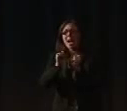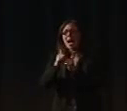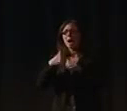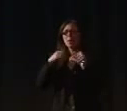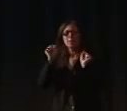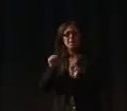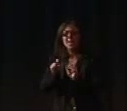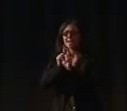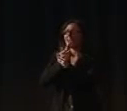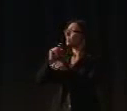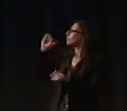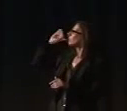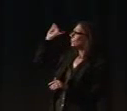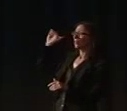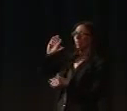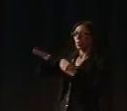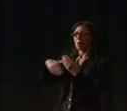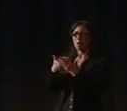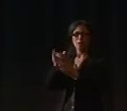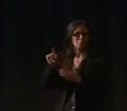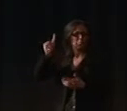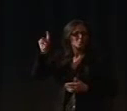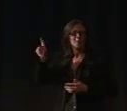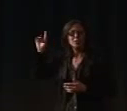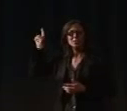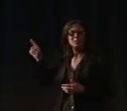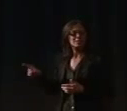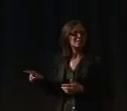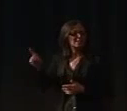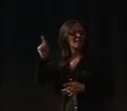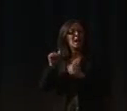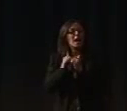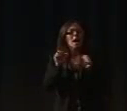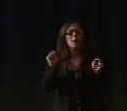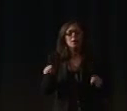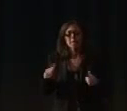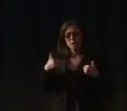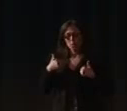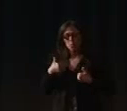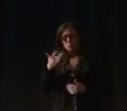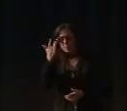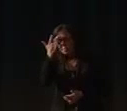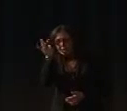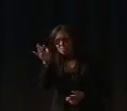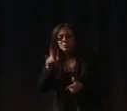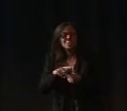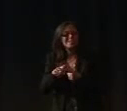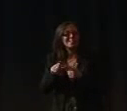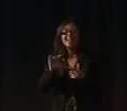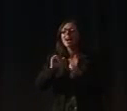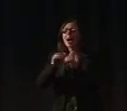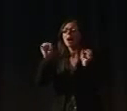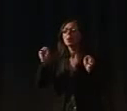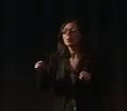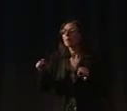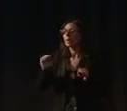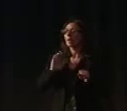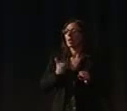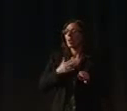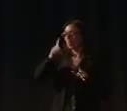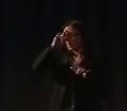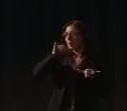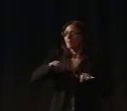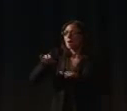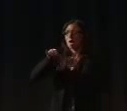sense, have human intelligence, common sense, in answering a lot